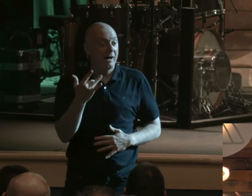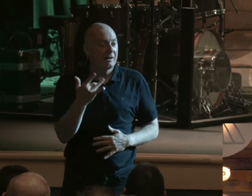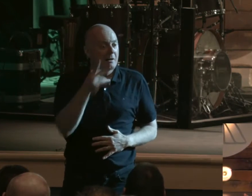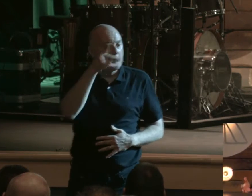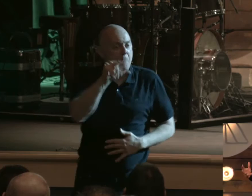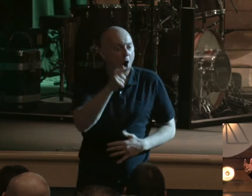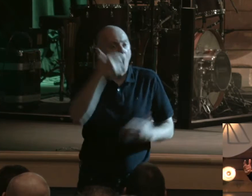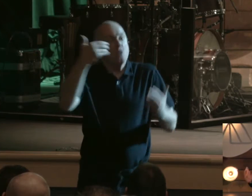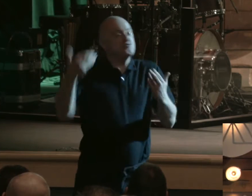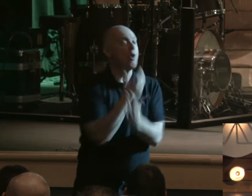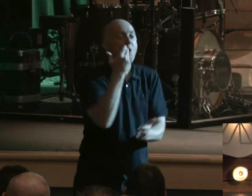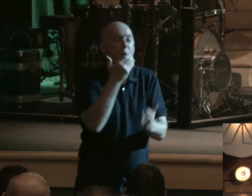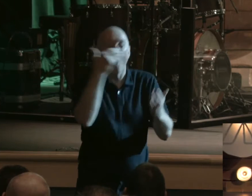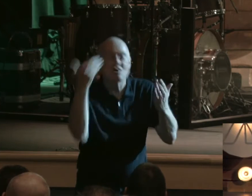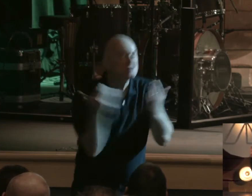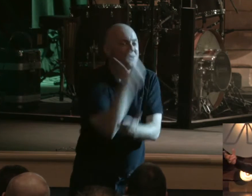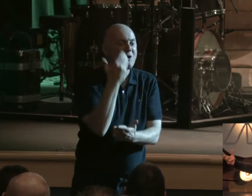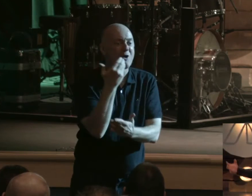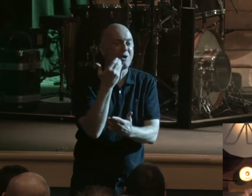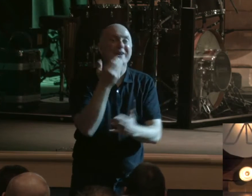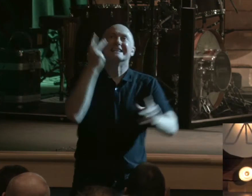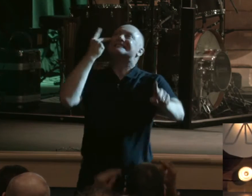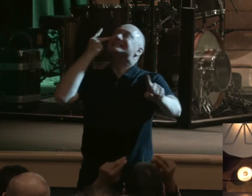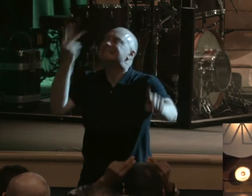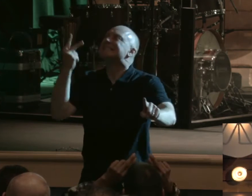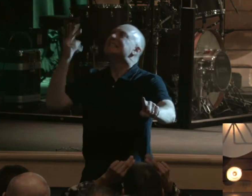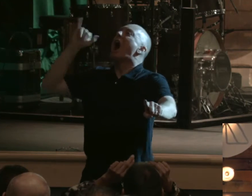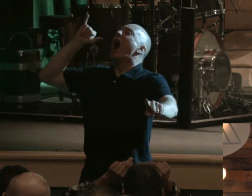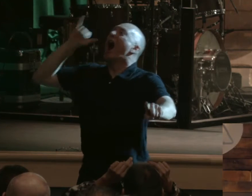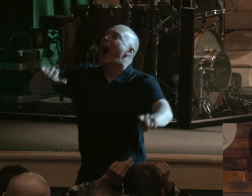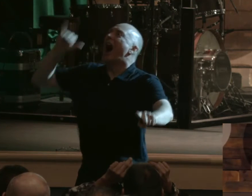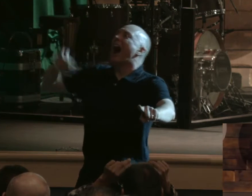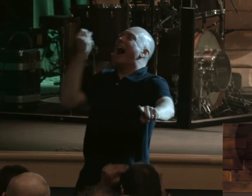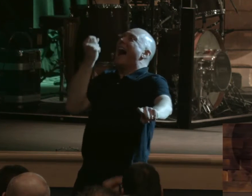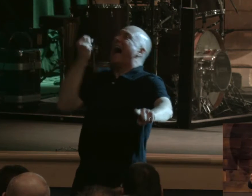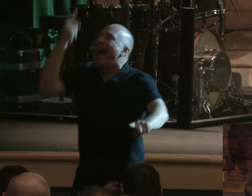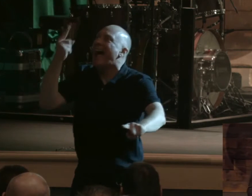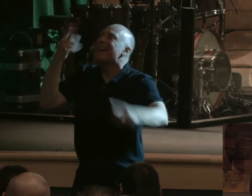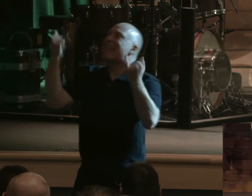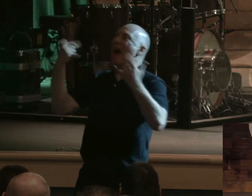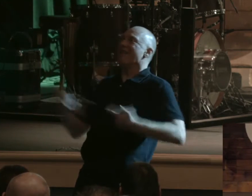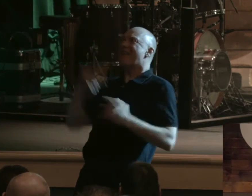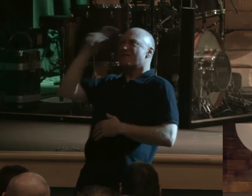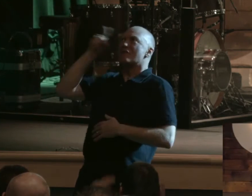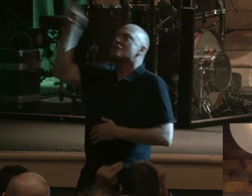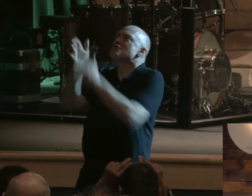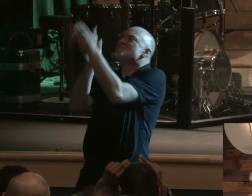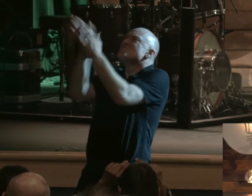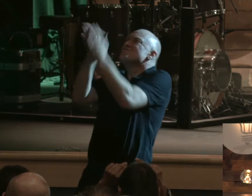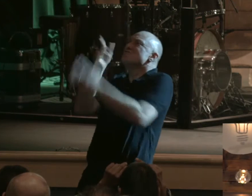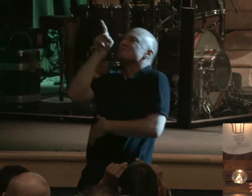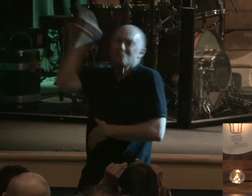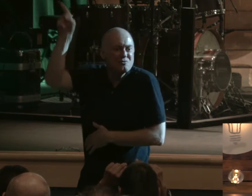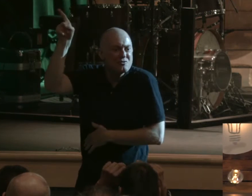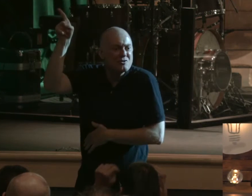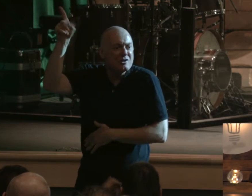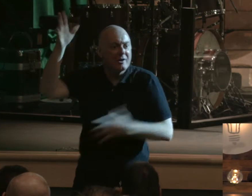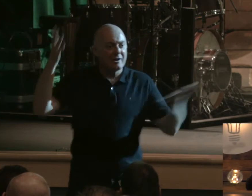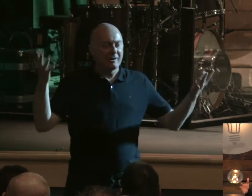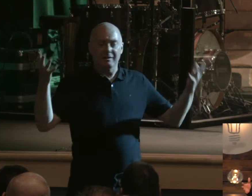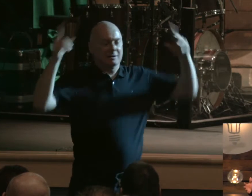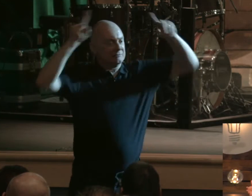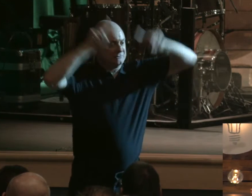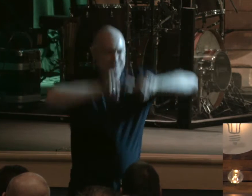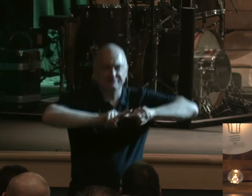new. He is made new. He can see. When he can see, he begins to live. His motivations are fundamentally